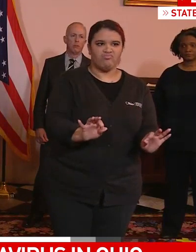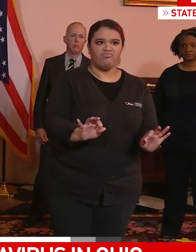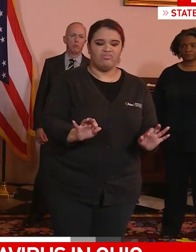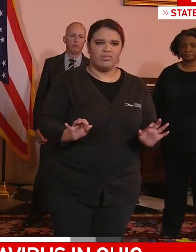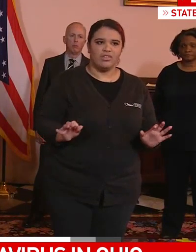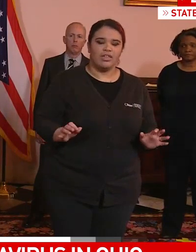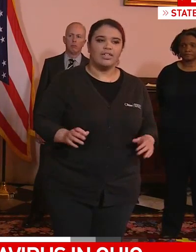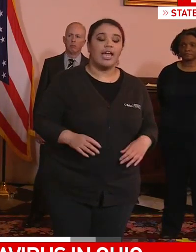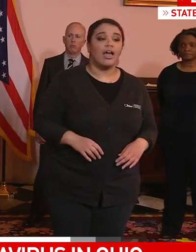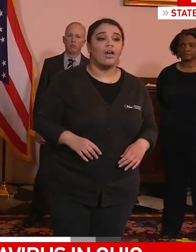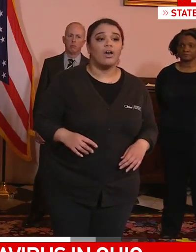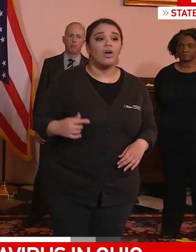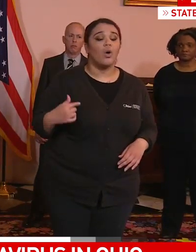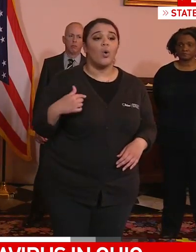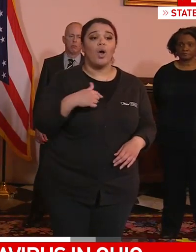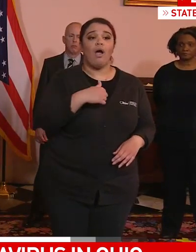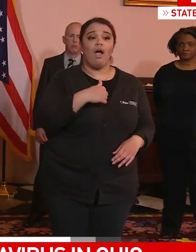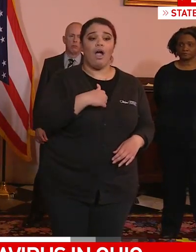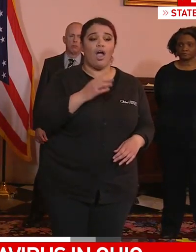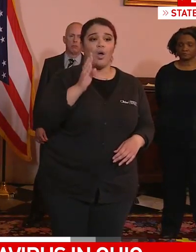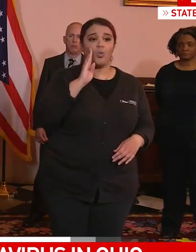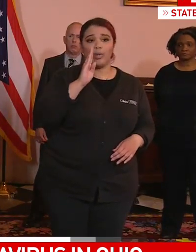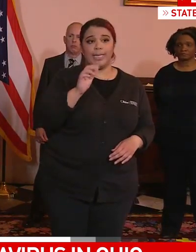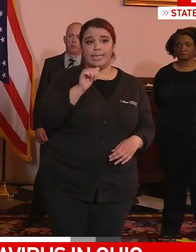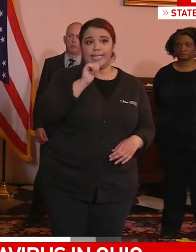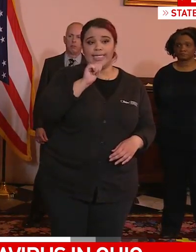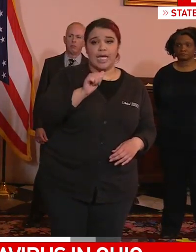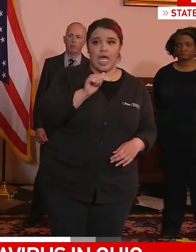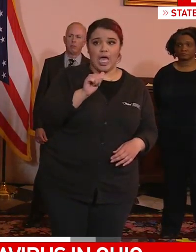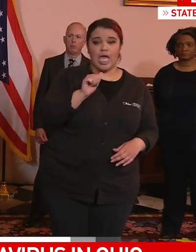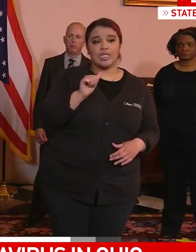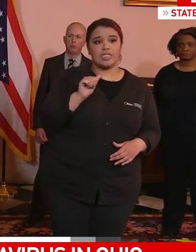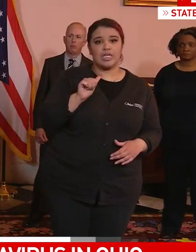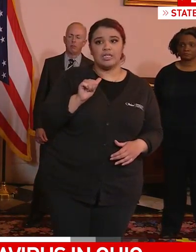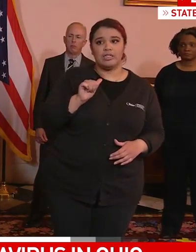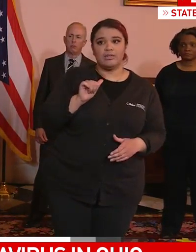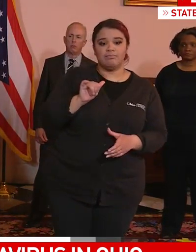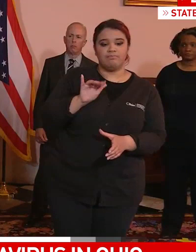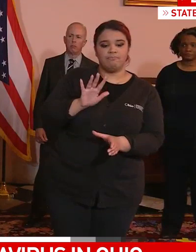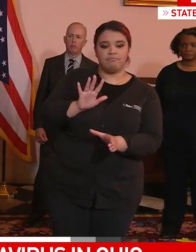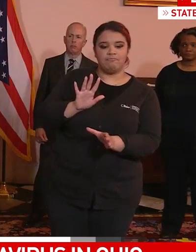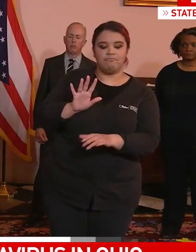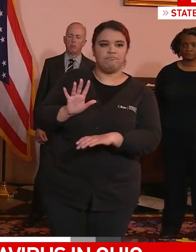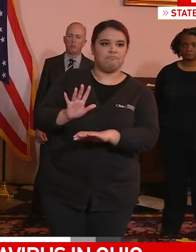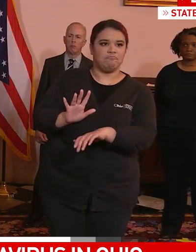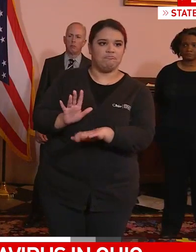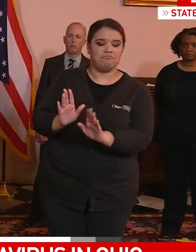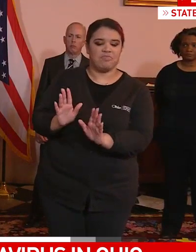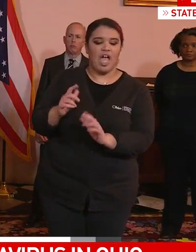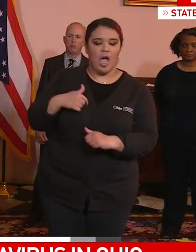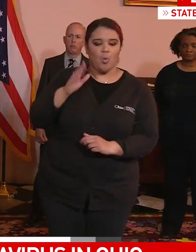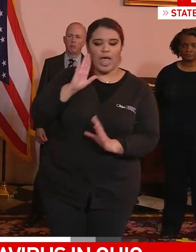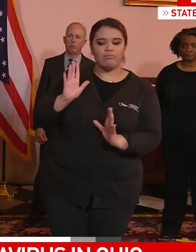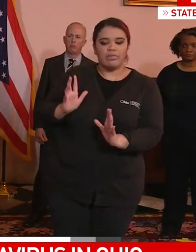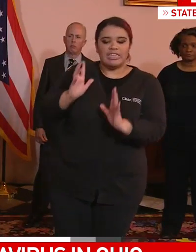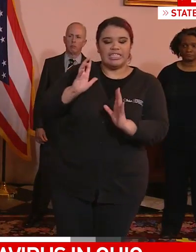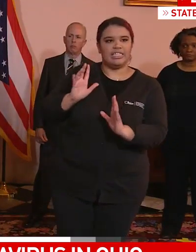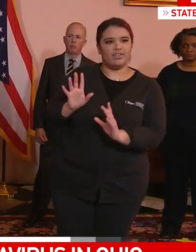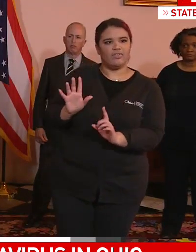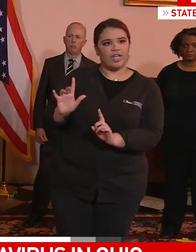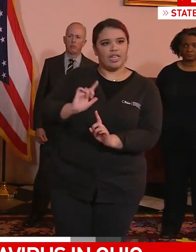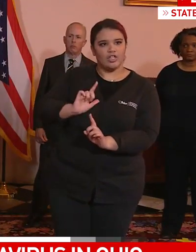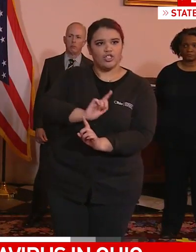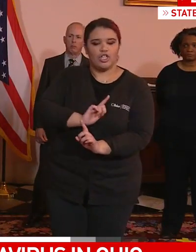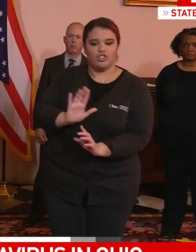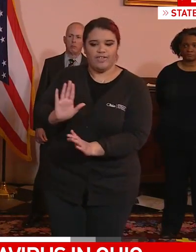I will not infringe upon their separate branch of government. But, there certainly are ways, if they wanted to spread out, they could